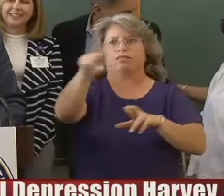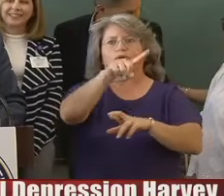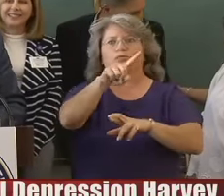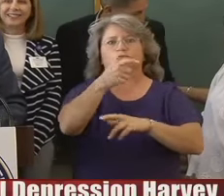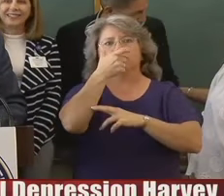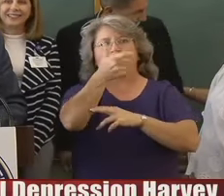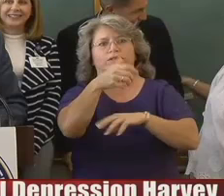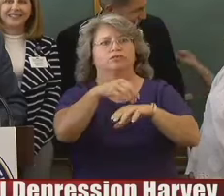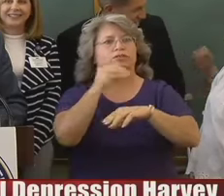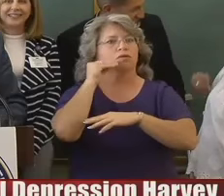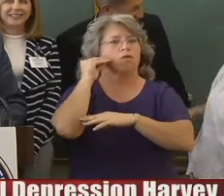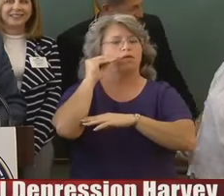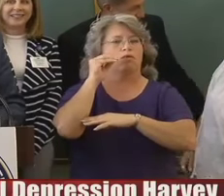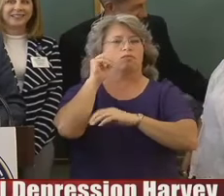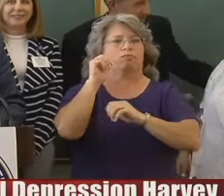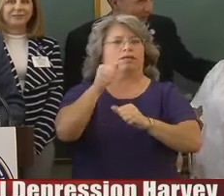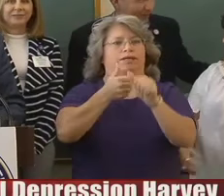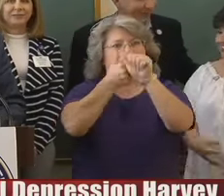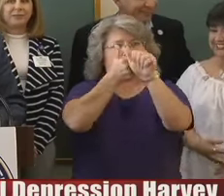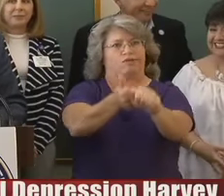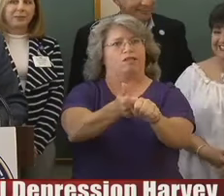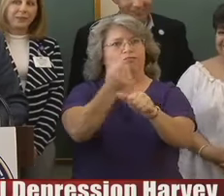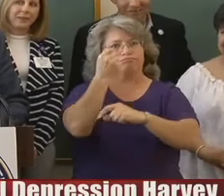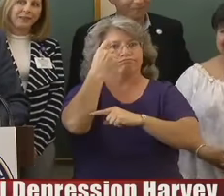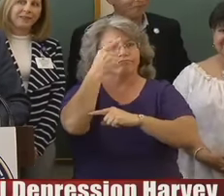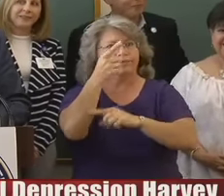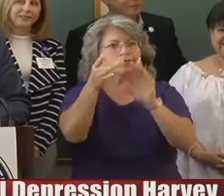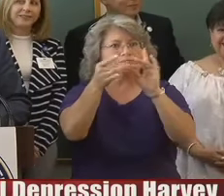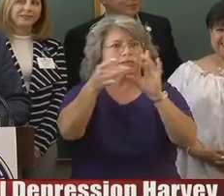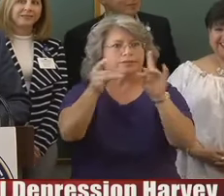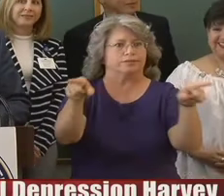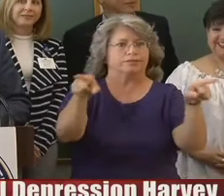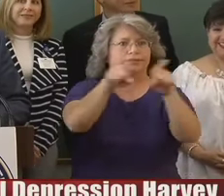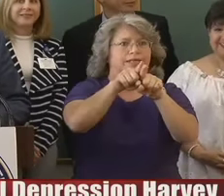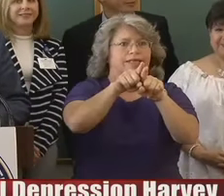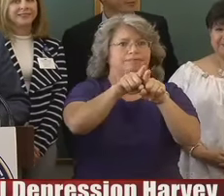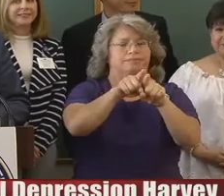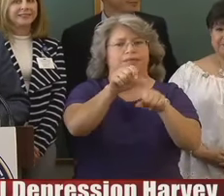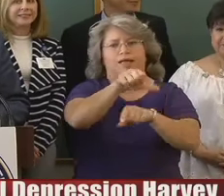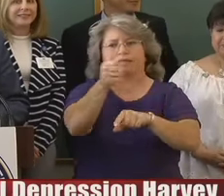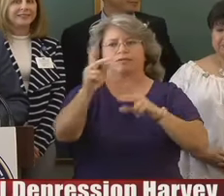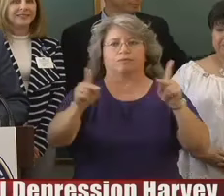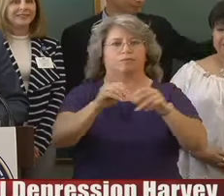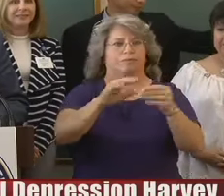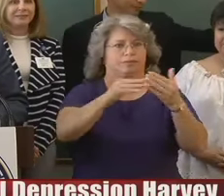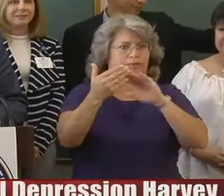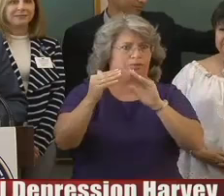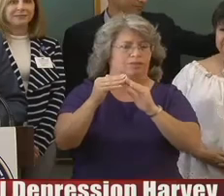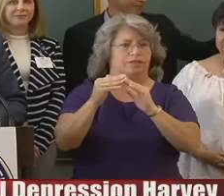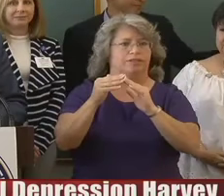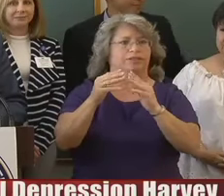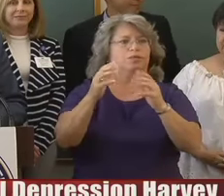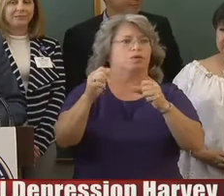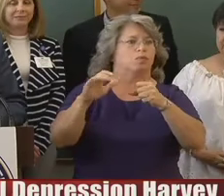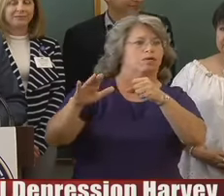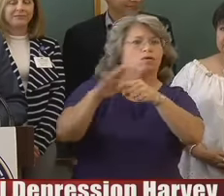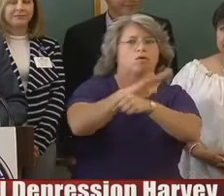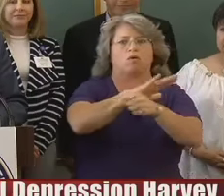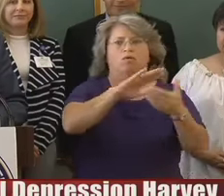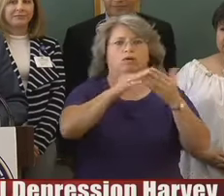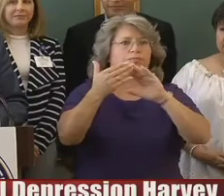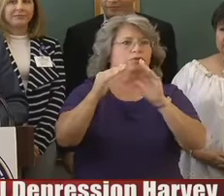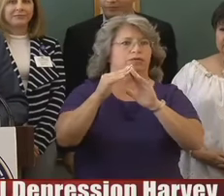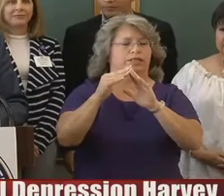home are going to be able to get the message the same as the rest of us in the community. And so we want to make sure that the entire community is